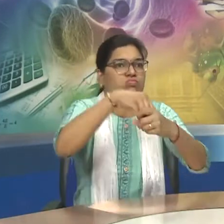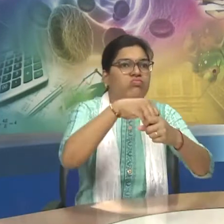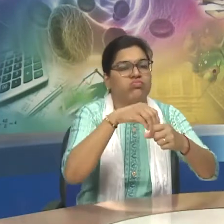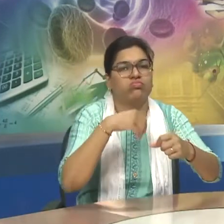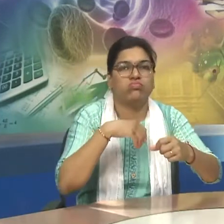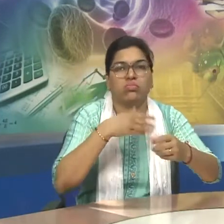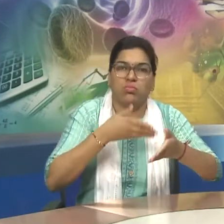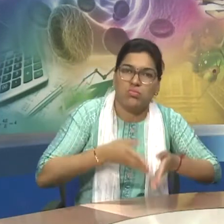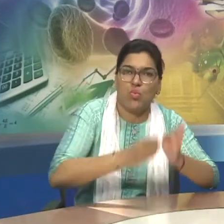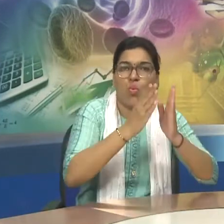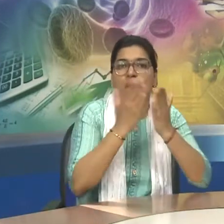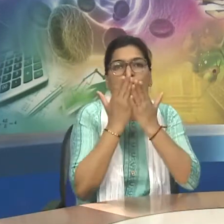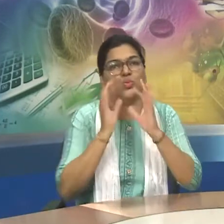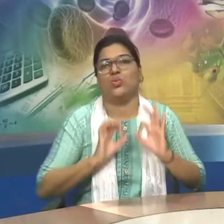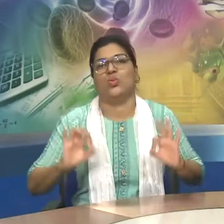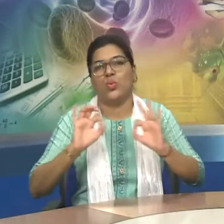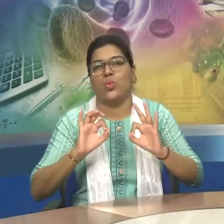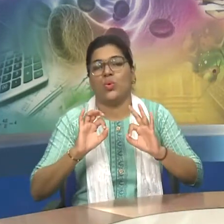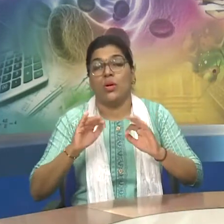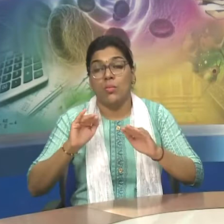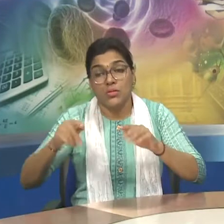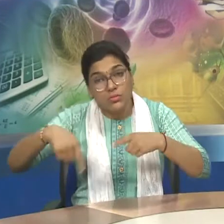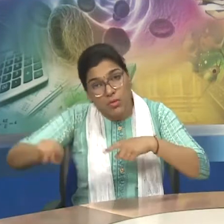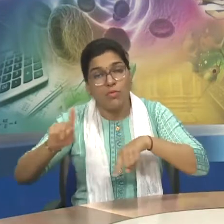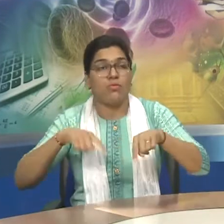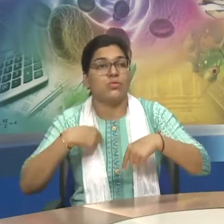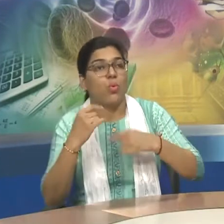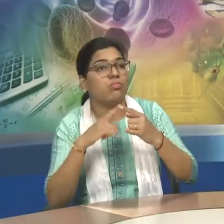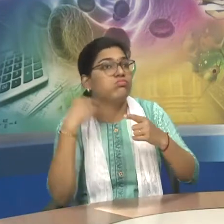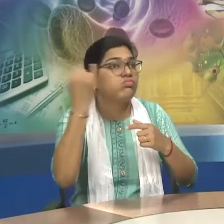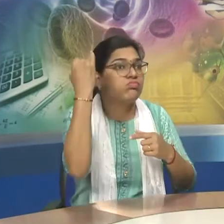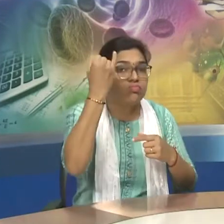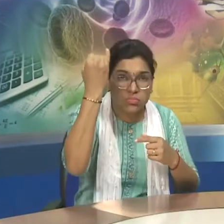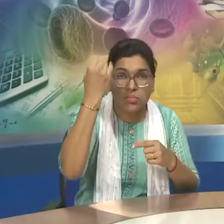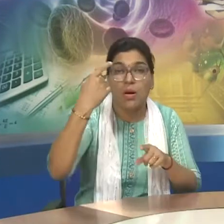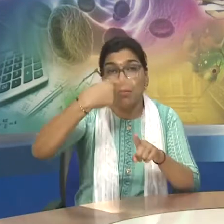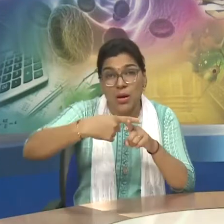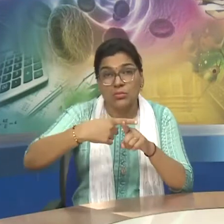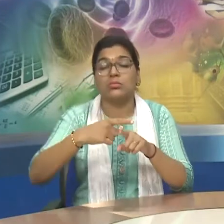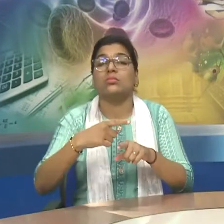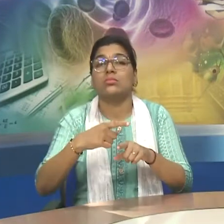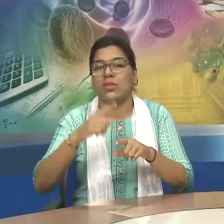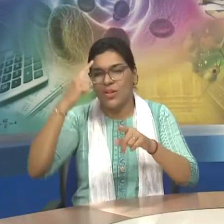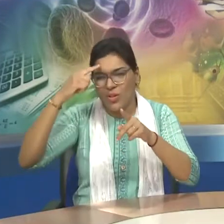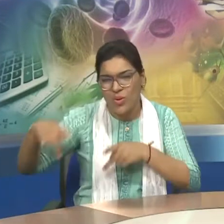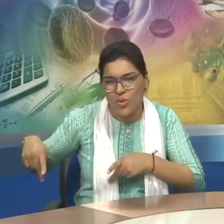have also been the object of